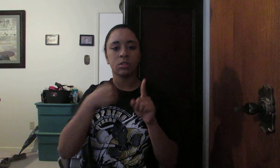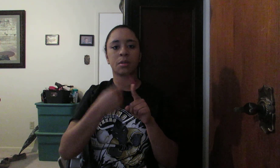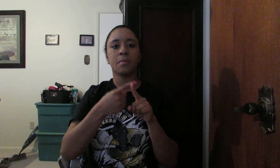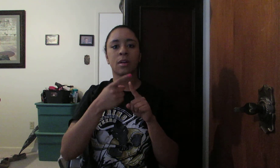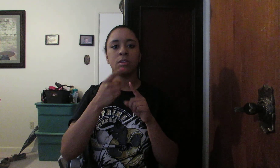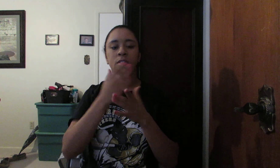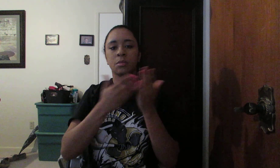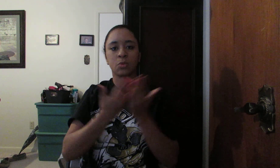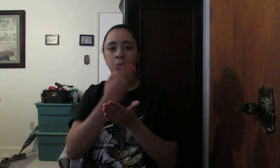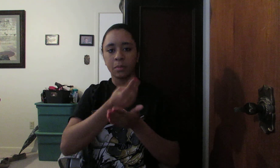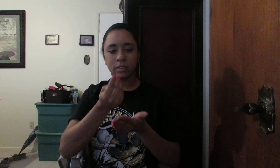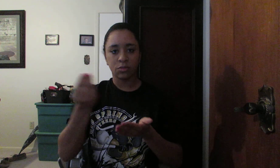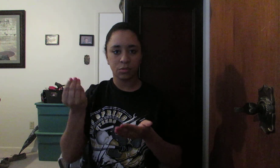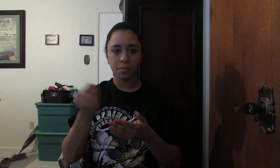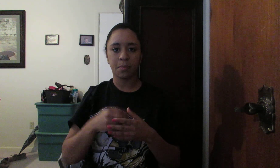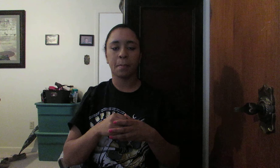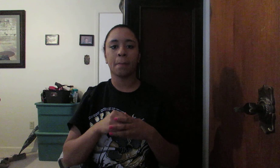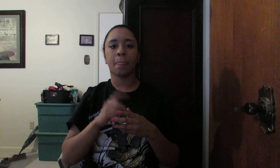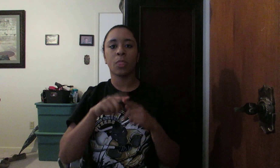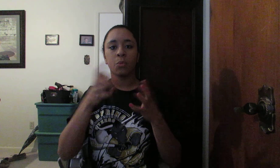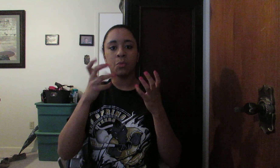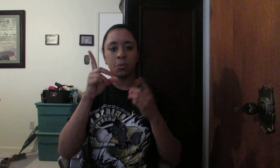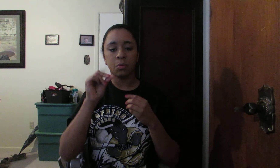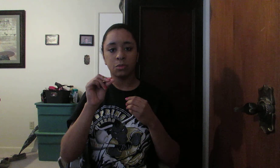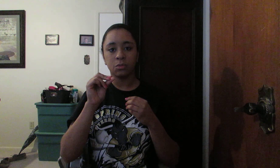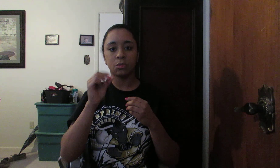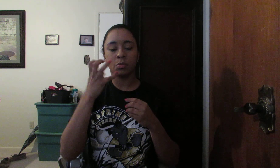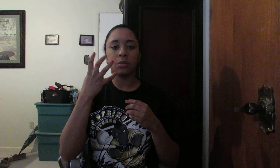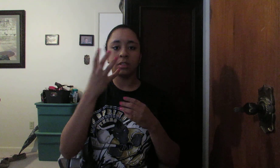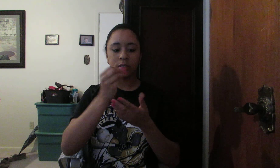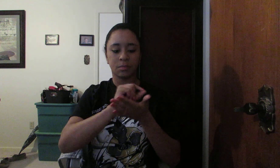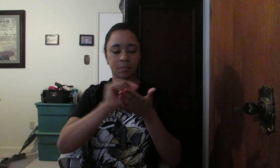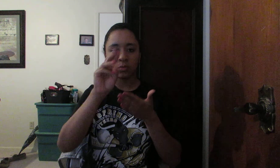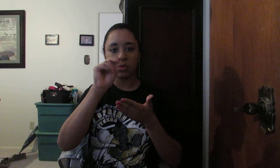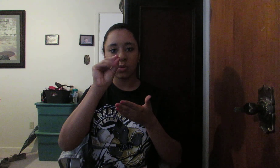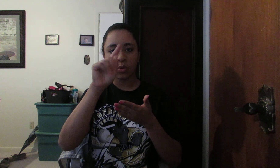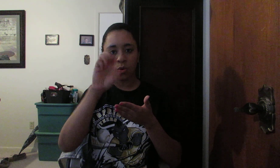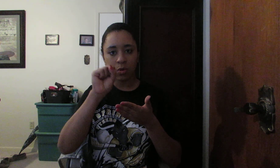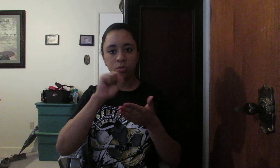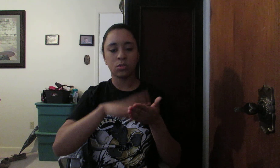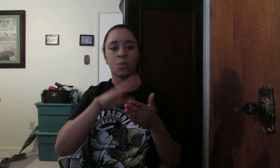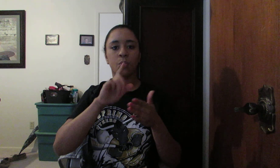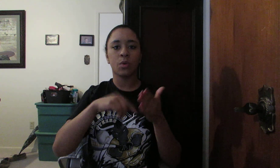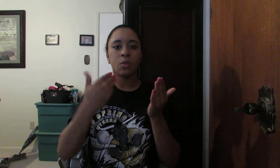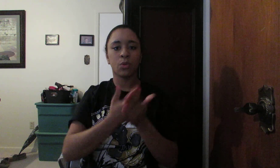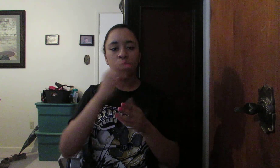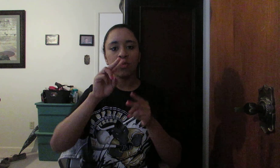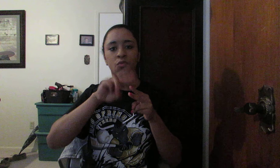new material. So what you want to do there is you're going to want to take some notes on what the new vocabulary is,